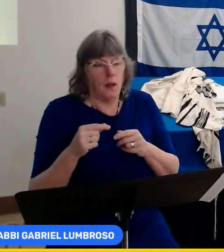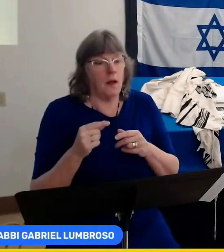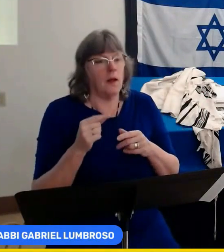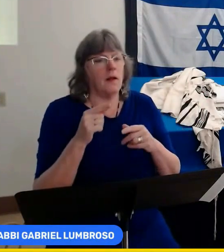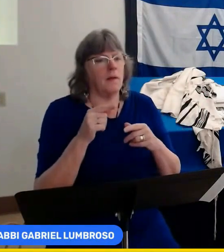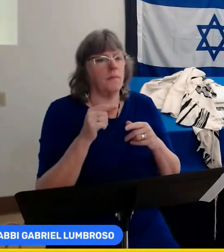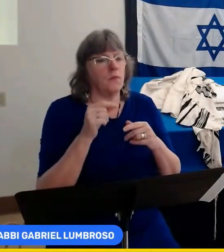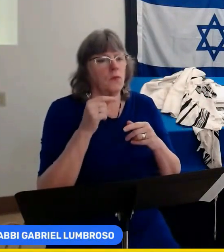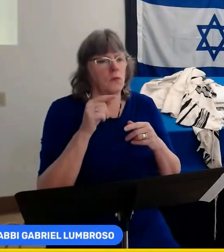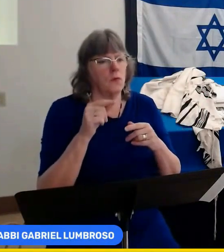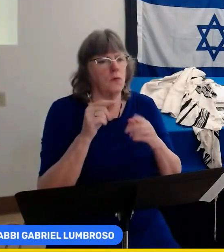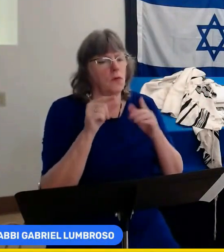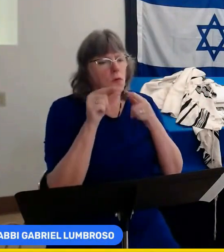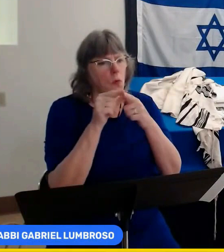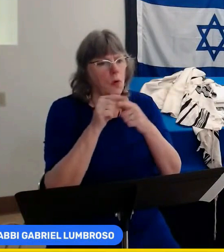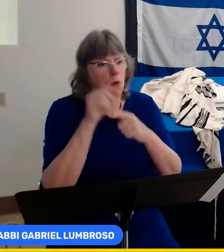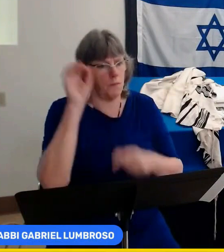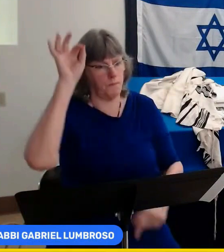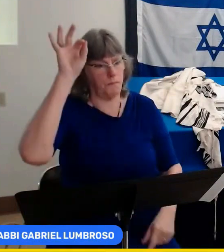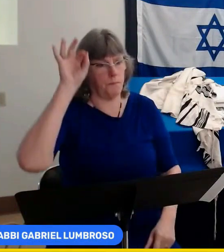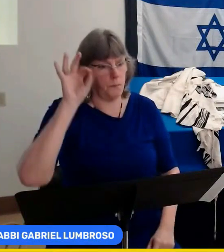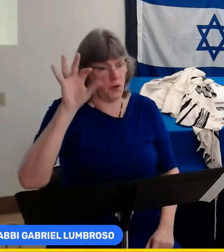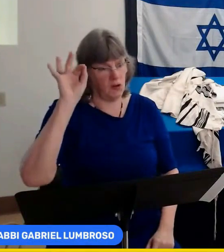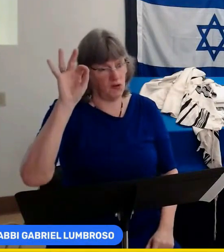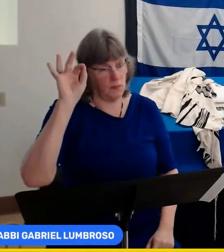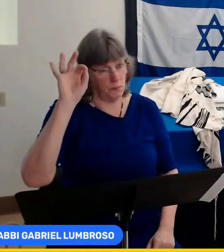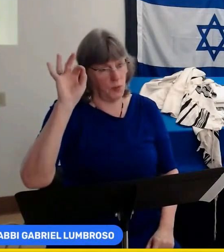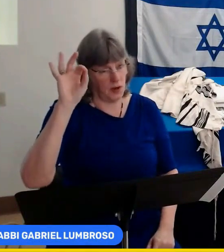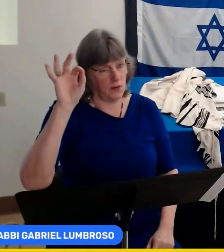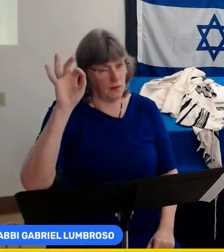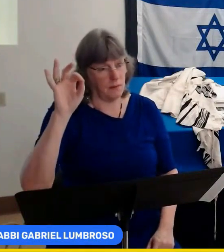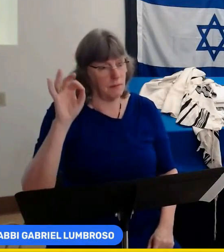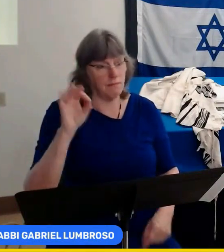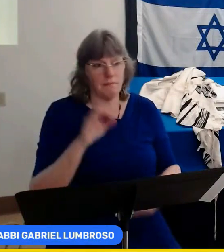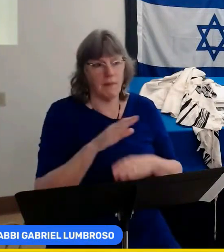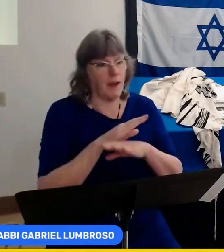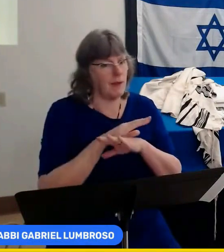doesn't say that in Hebrew. So it's an English version, then it's okay.